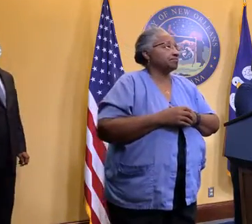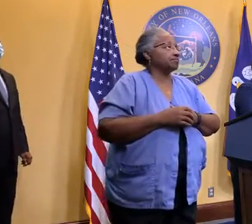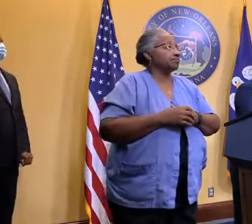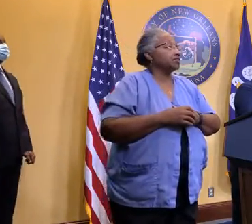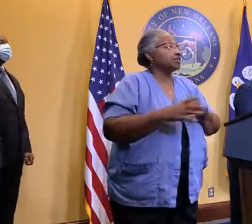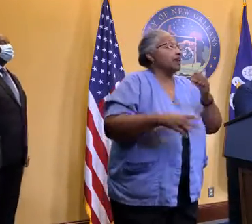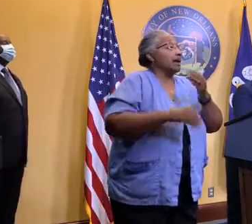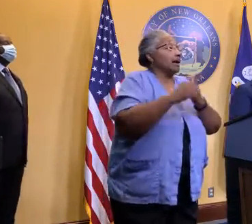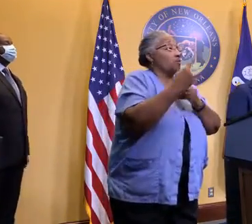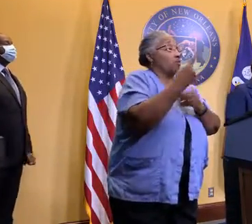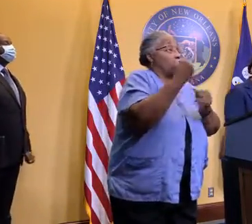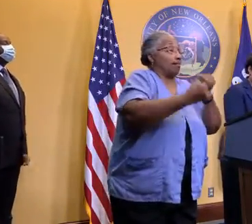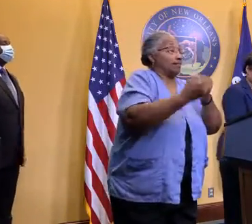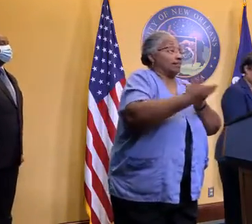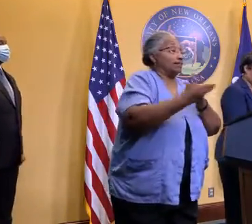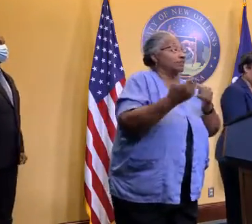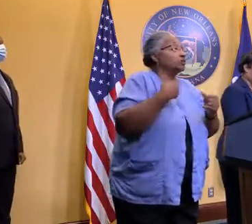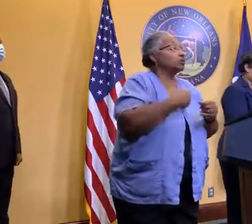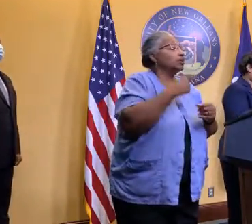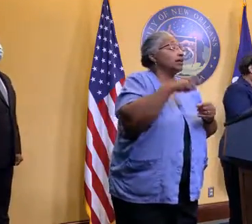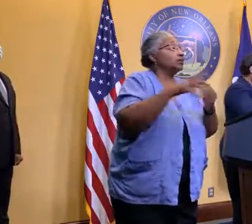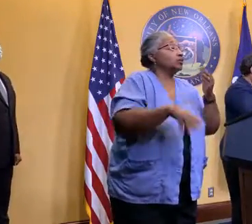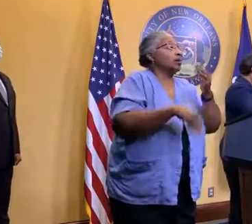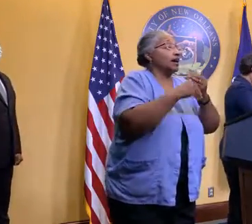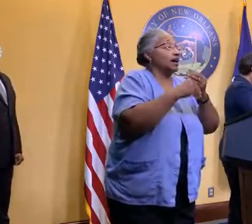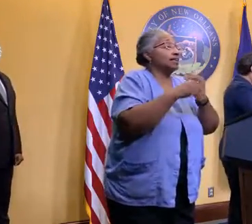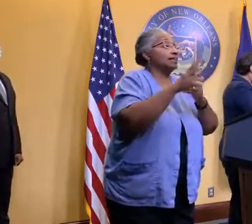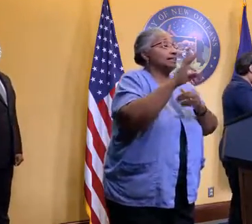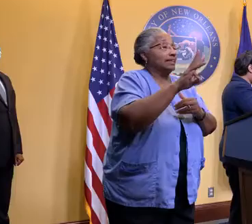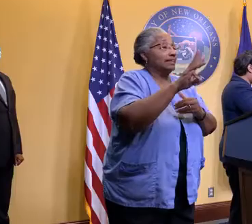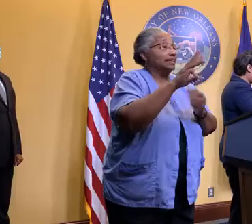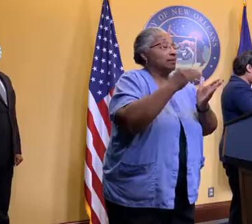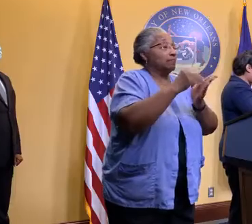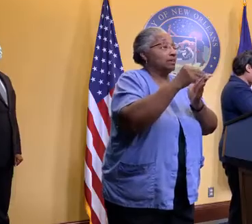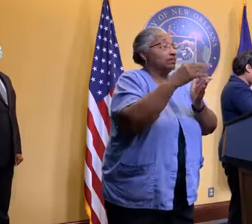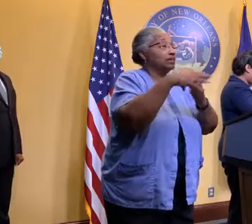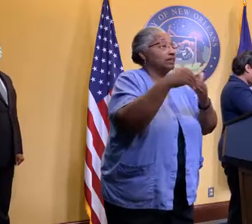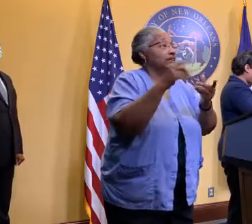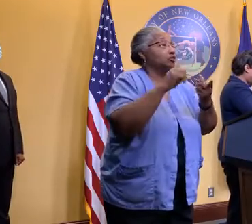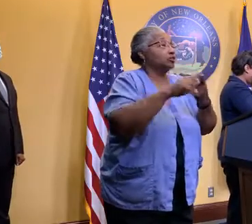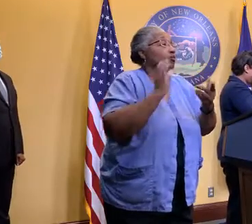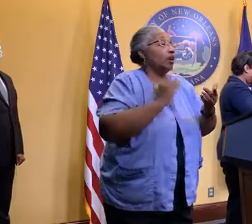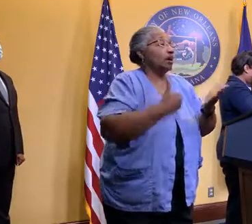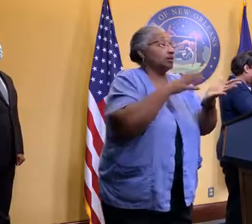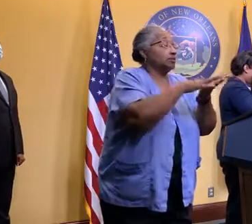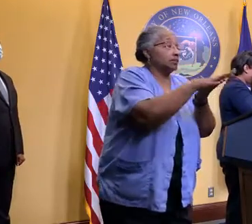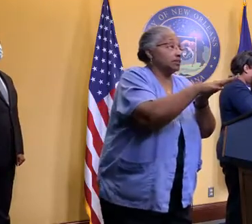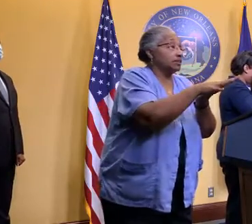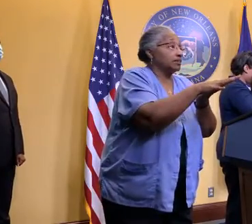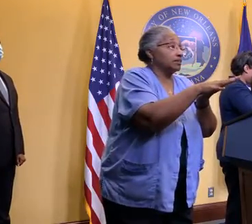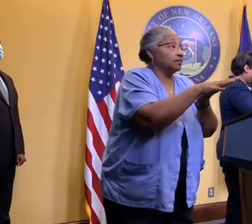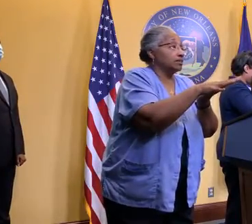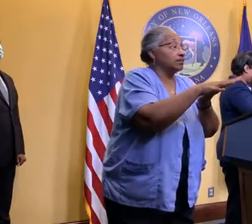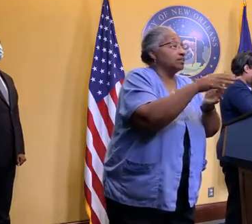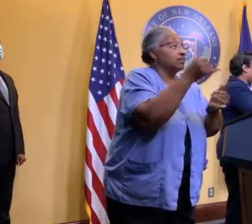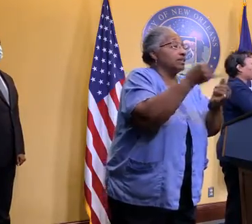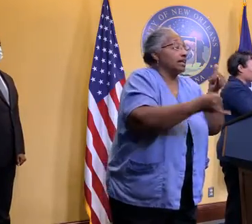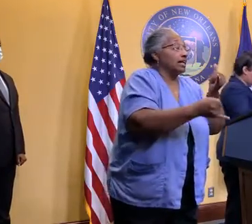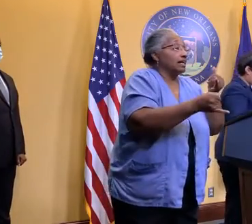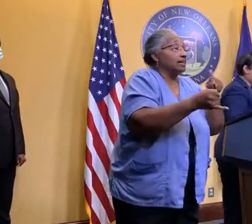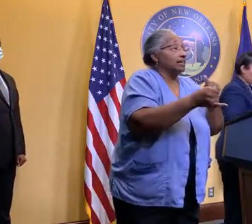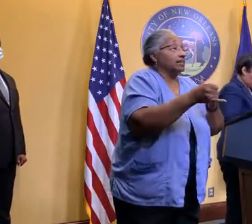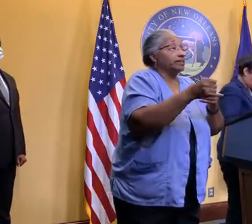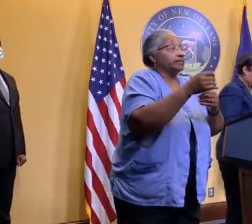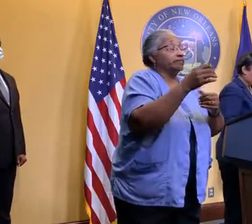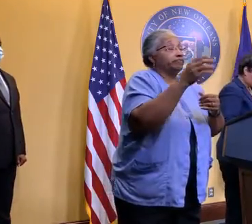to add one last thing, we had to add $6 million to our expenditure for the last 6 scenarios, you